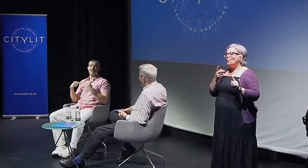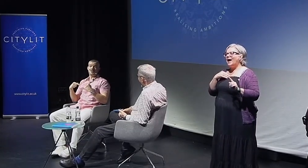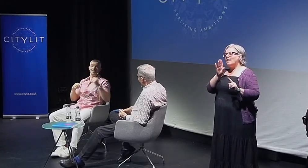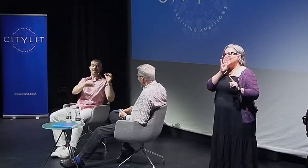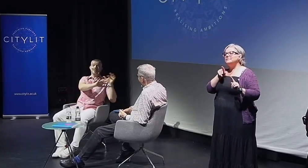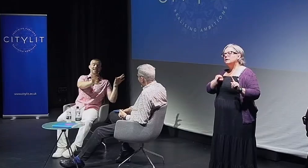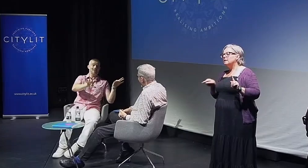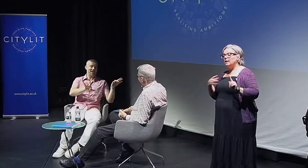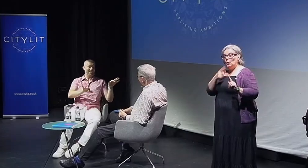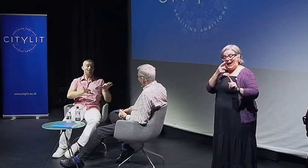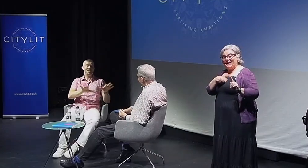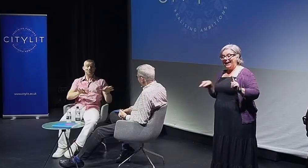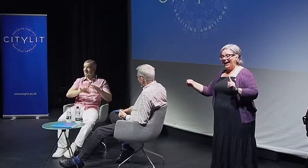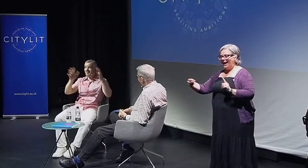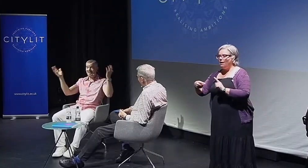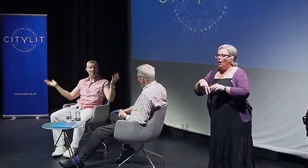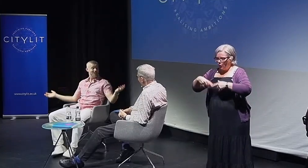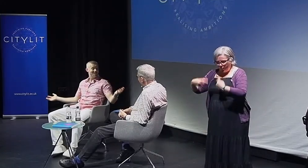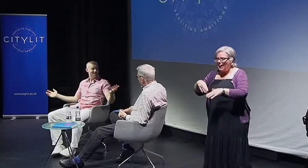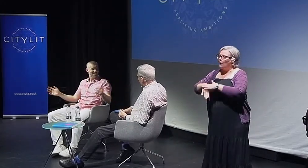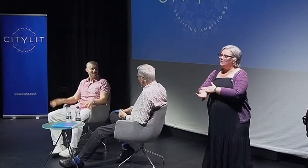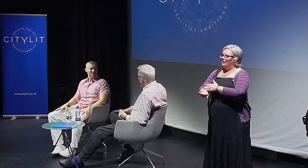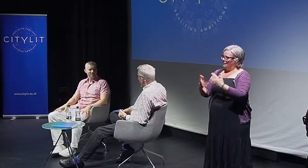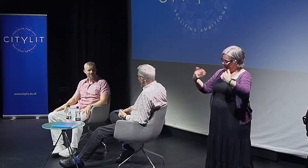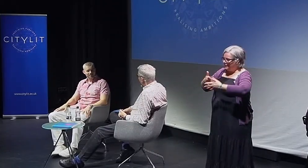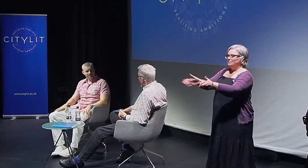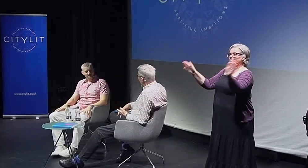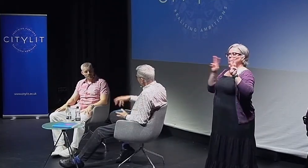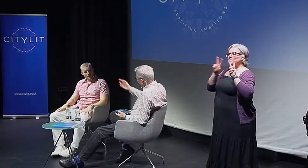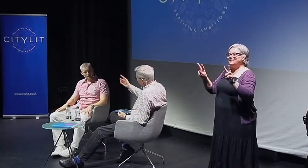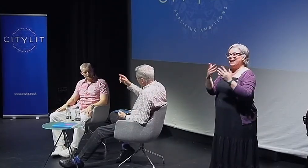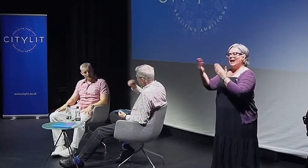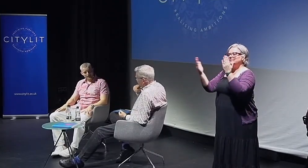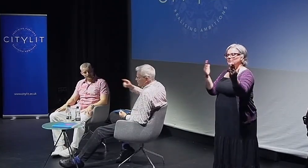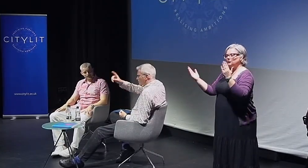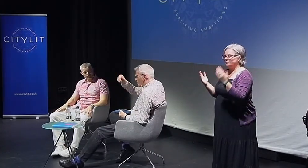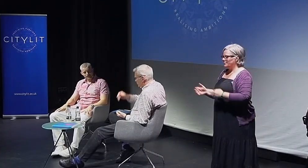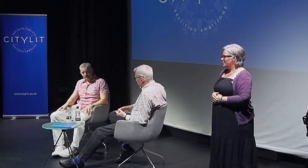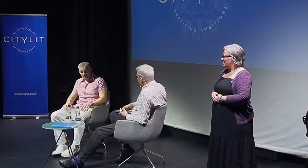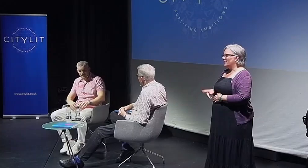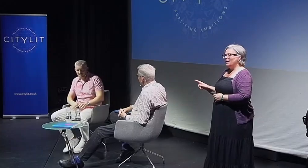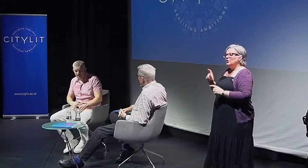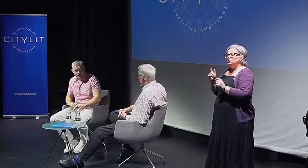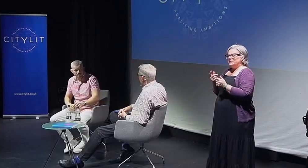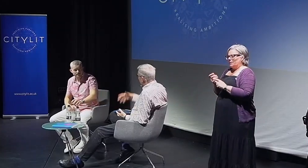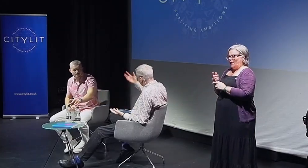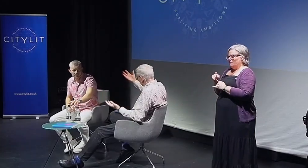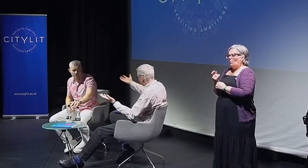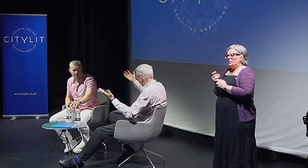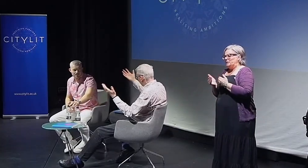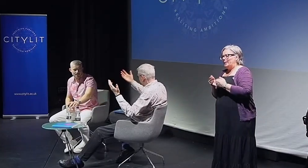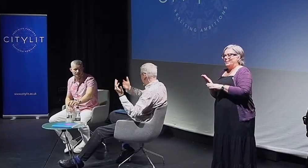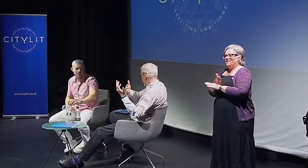in here, and then you can just get in the back and nobody knows you're here, and then here we are. Just to finish before I turn to the audience, is